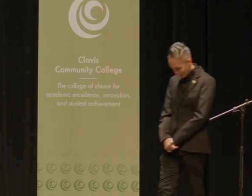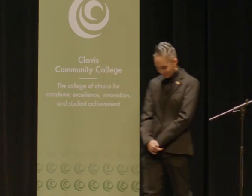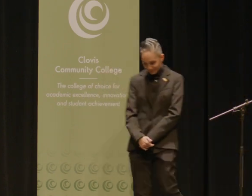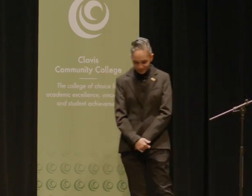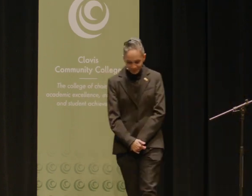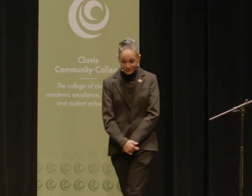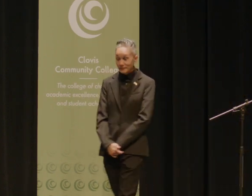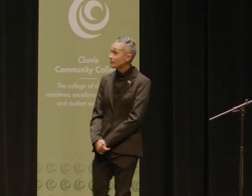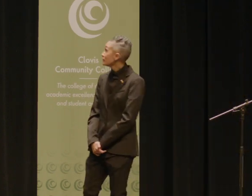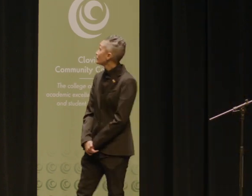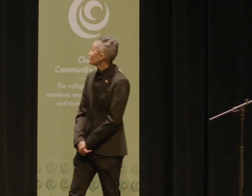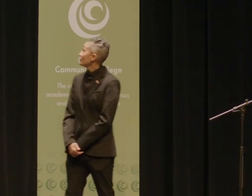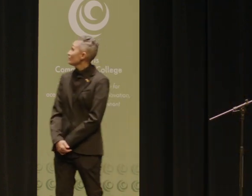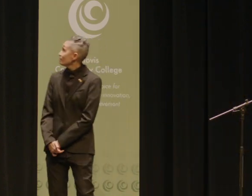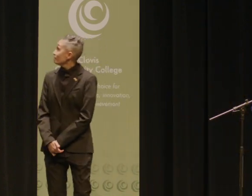So,